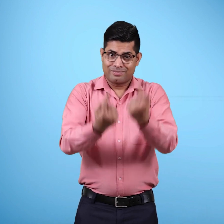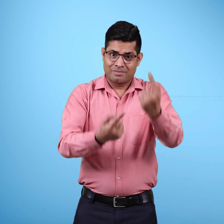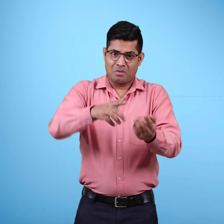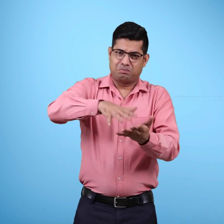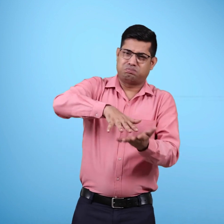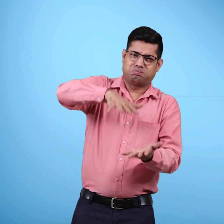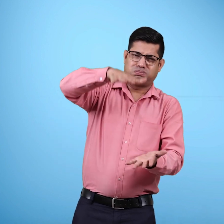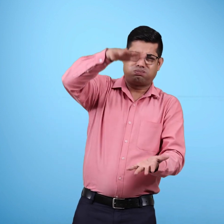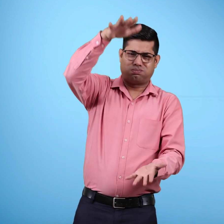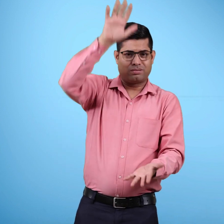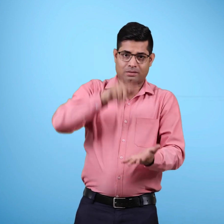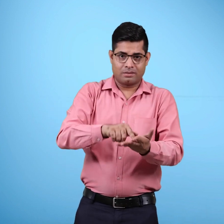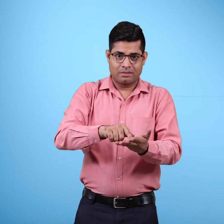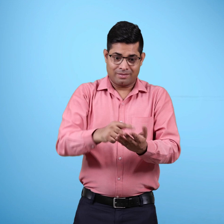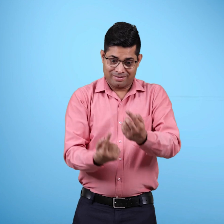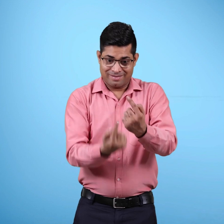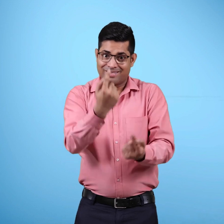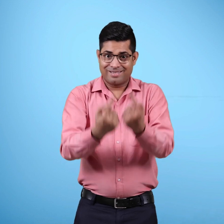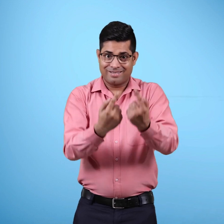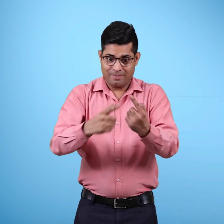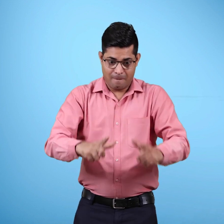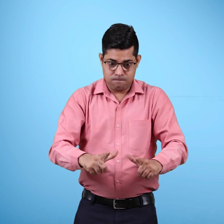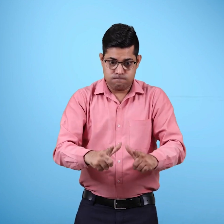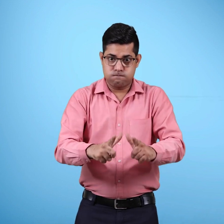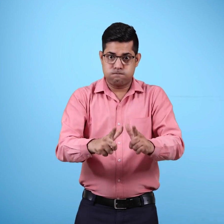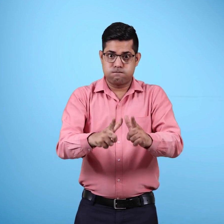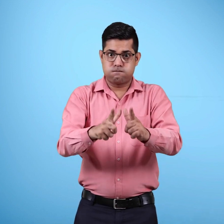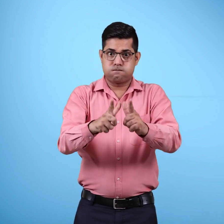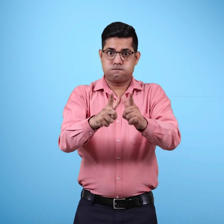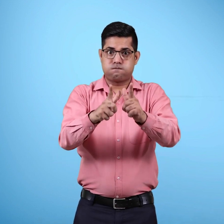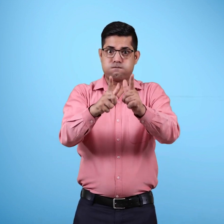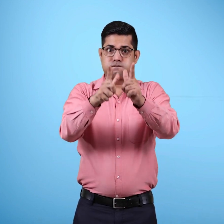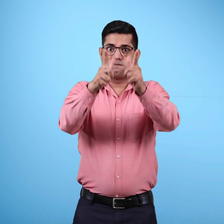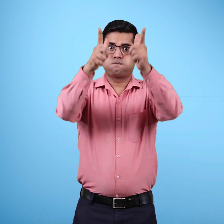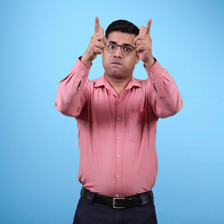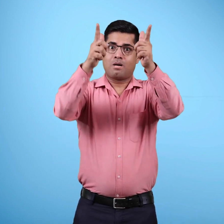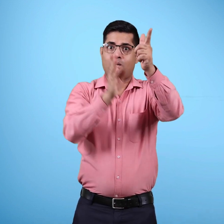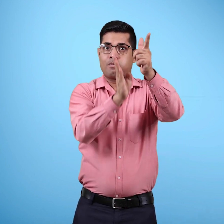Some plants are very tall and have hard and thick stem.